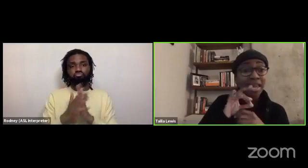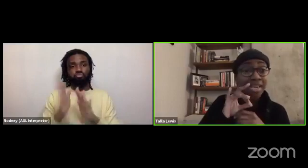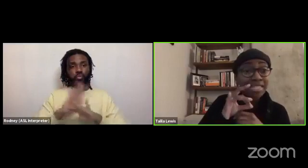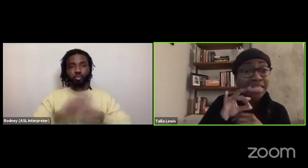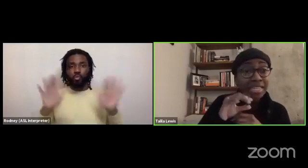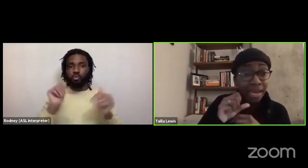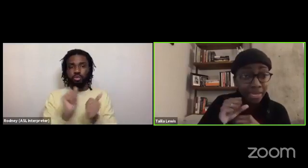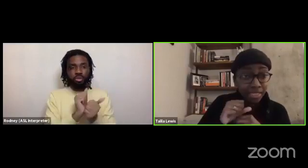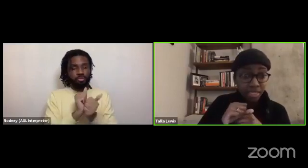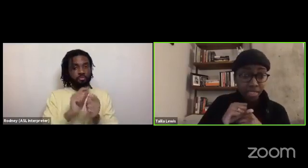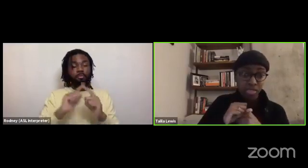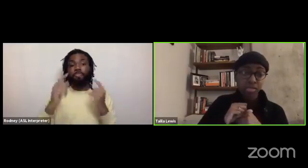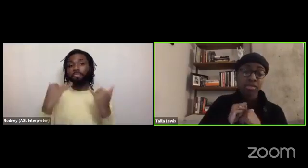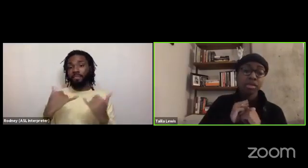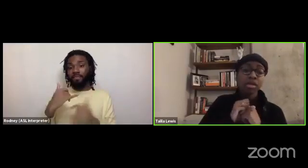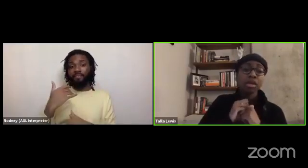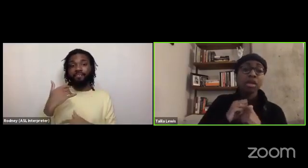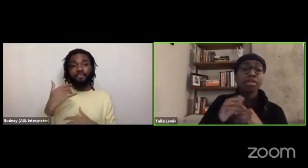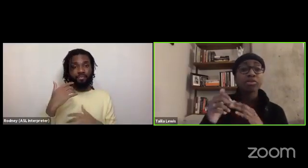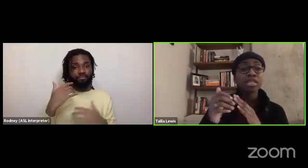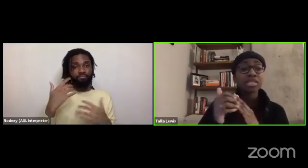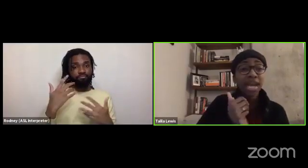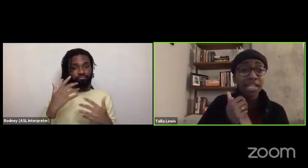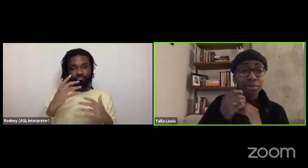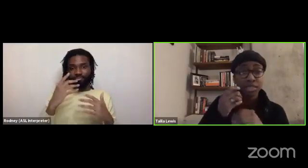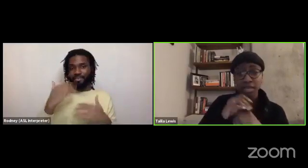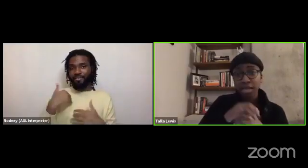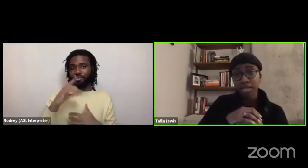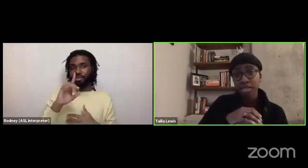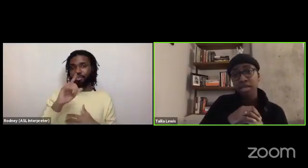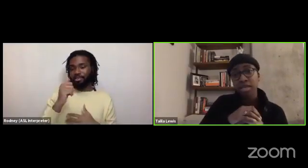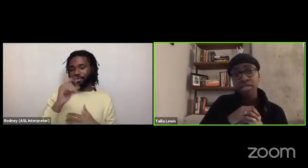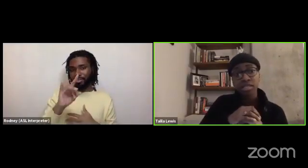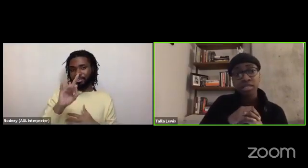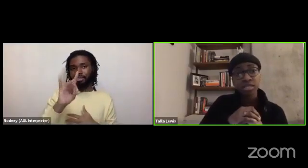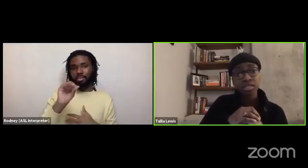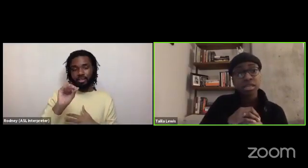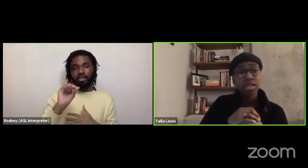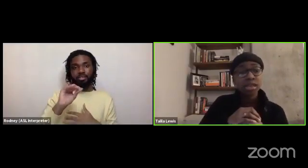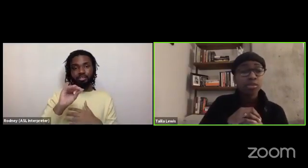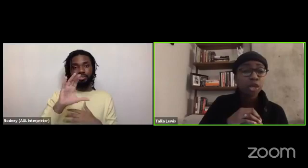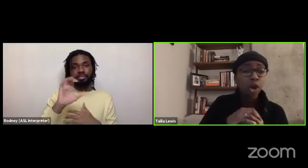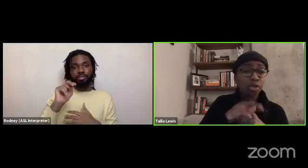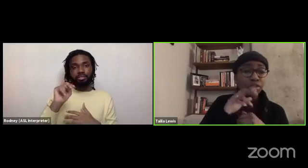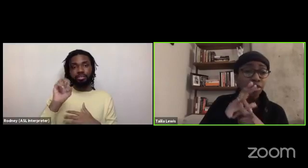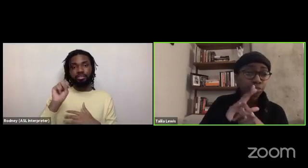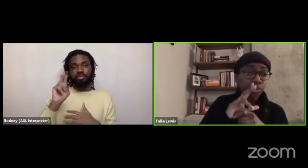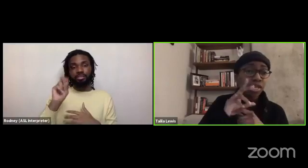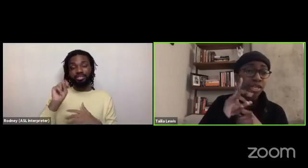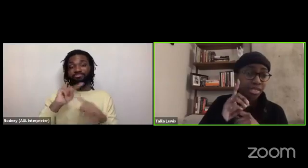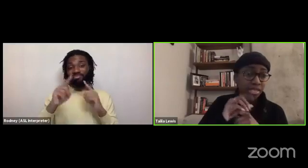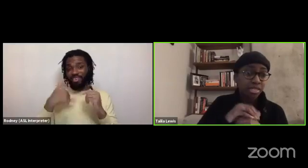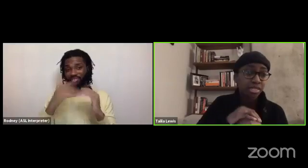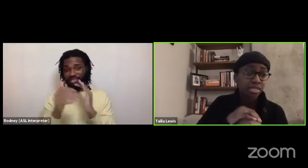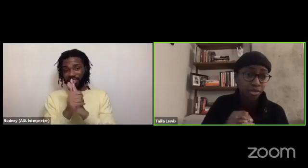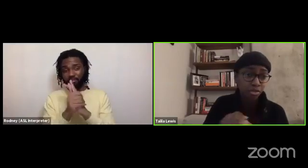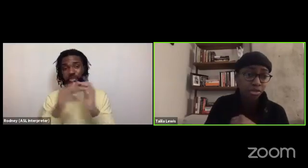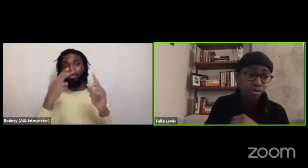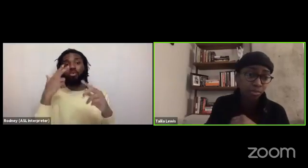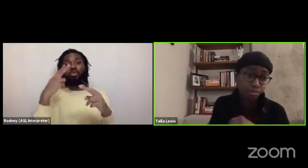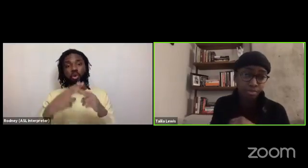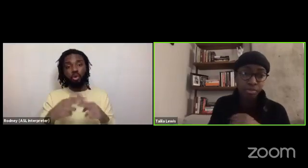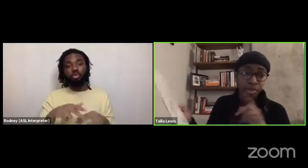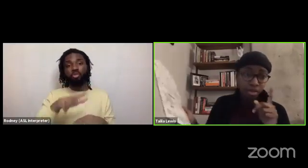was the 1880 census. There was an attachment to the 1880 census that was called the 3D